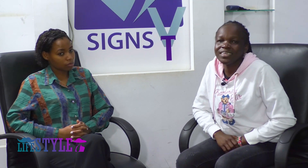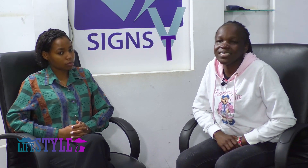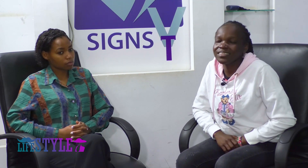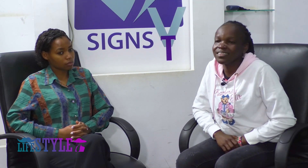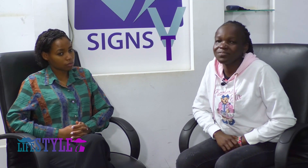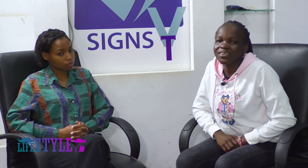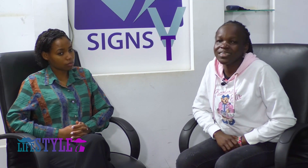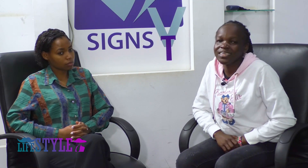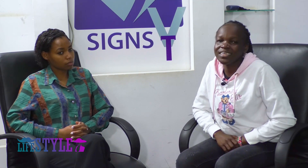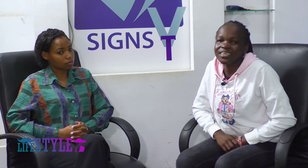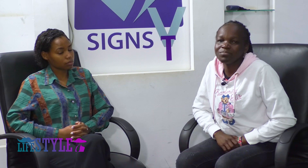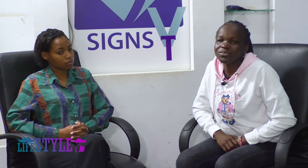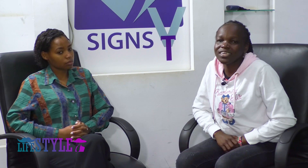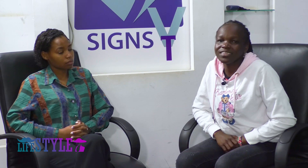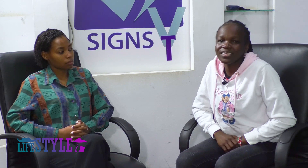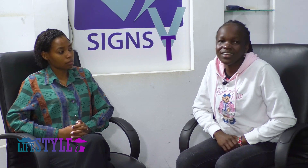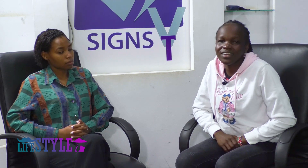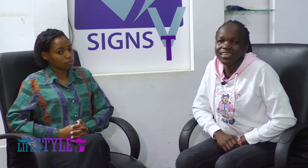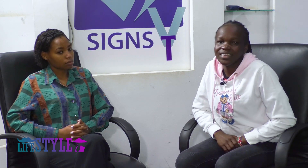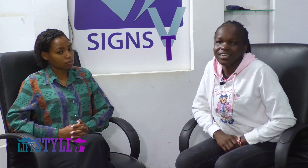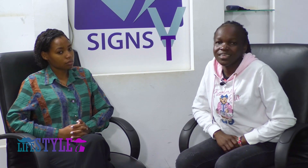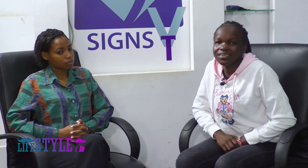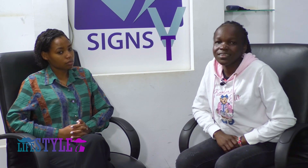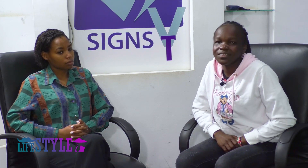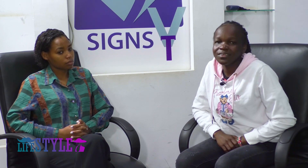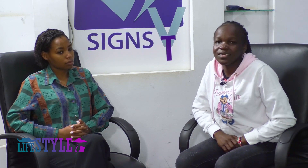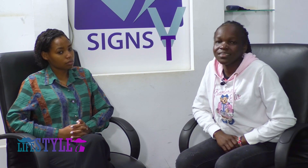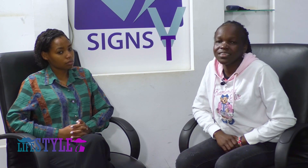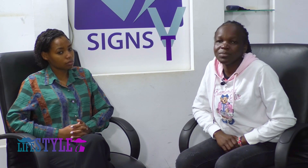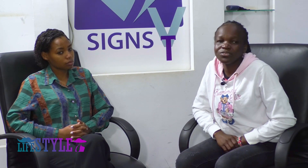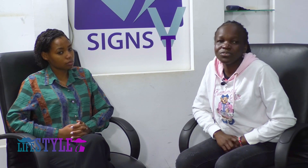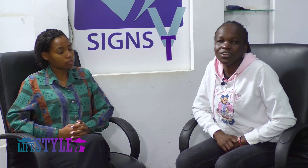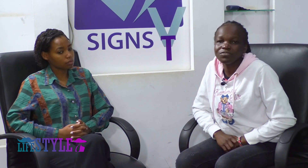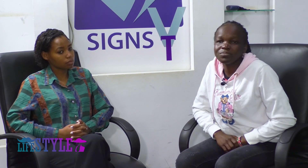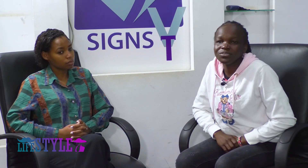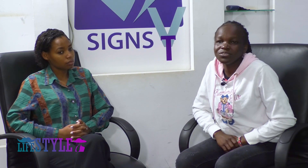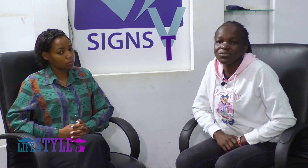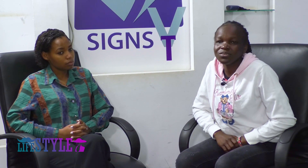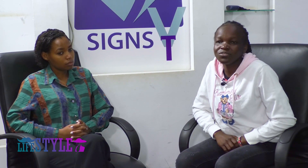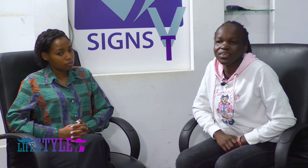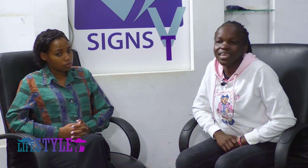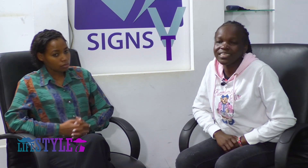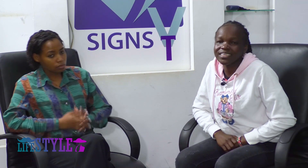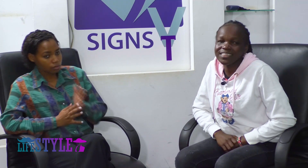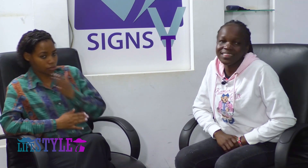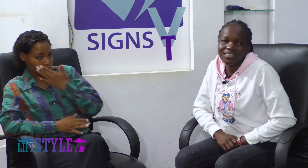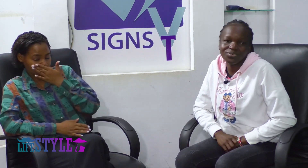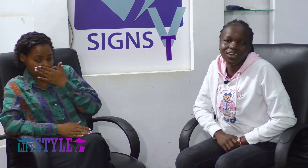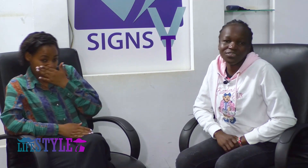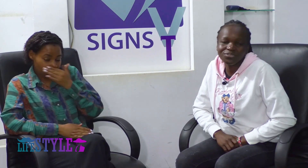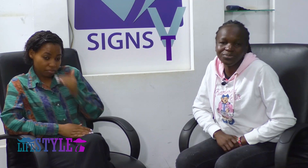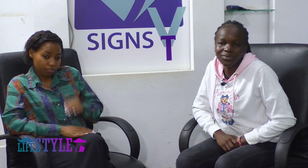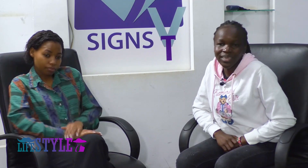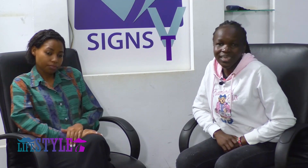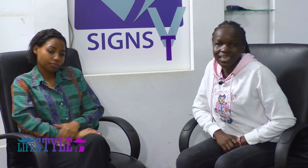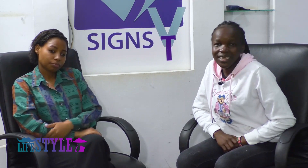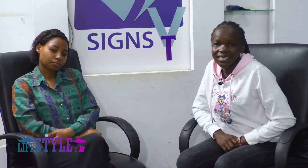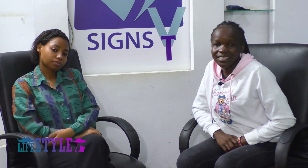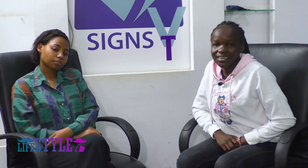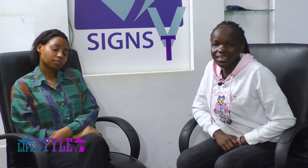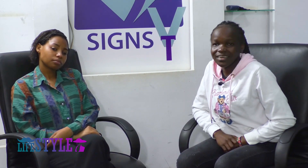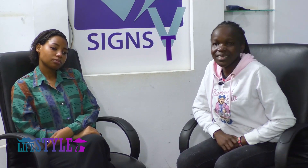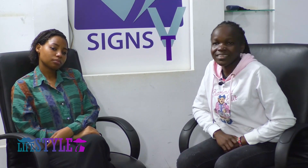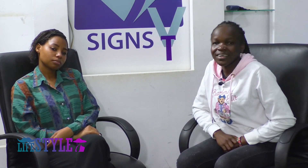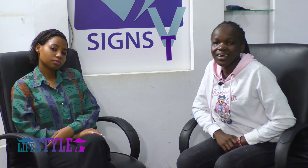is a very key important thing in cinematography, because without finances there are things you cannot do.